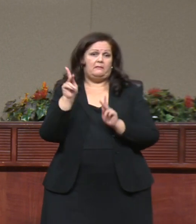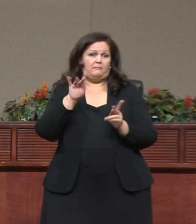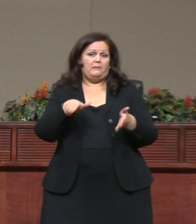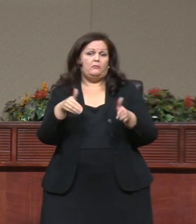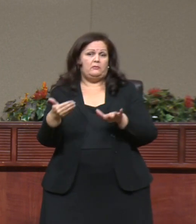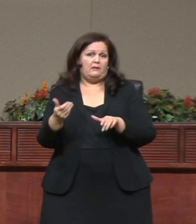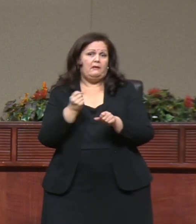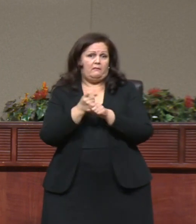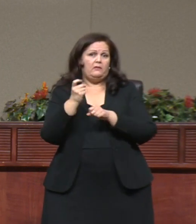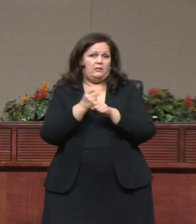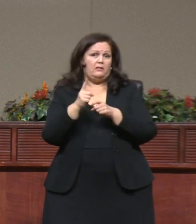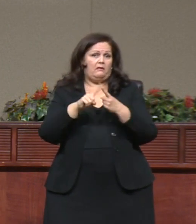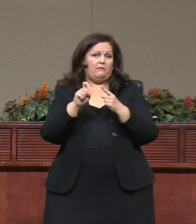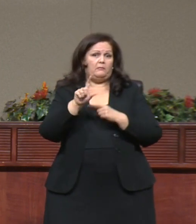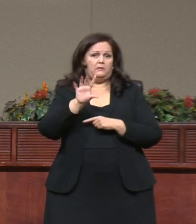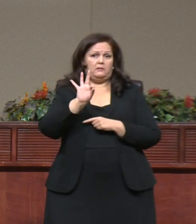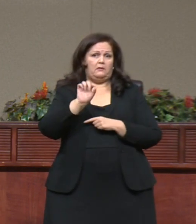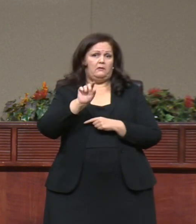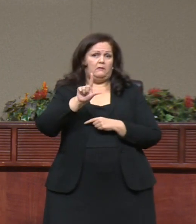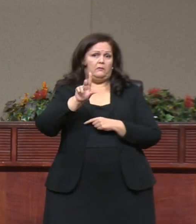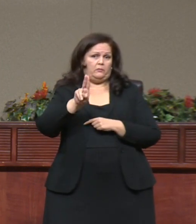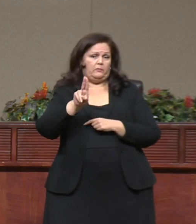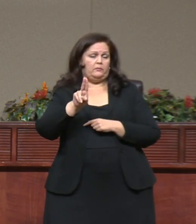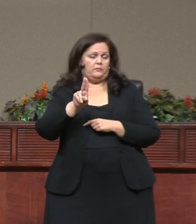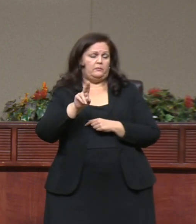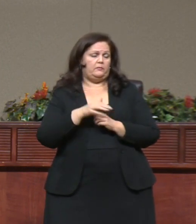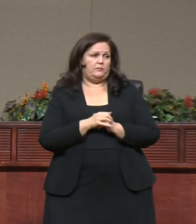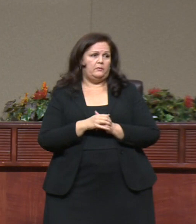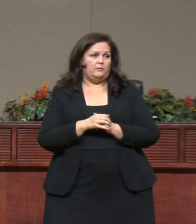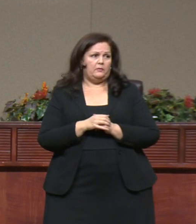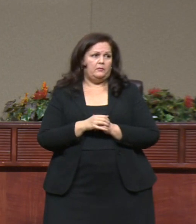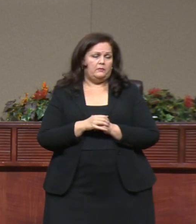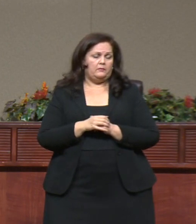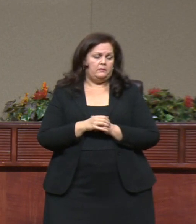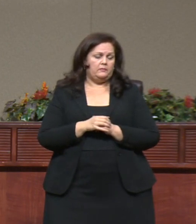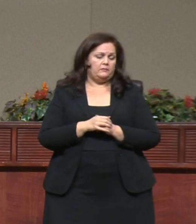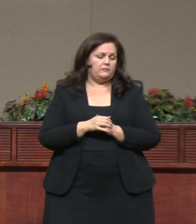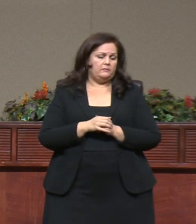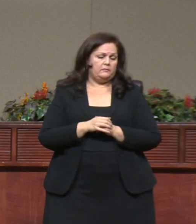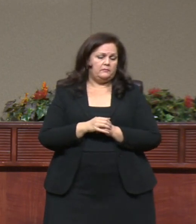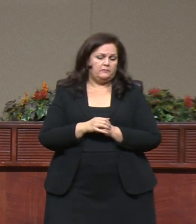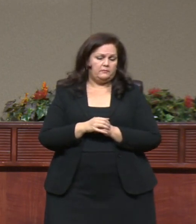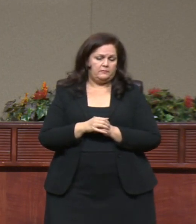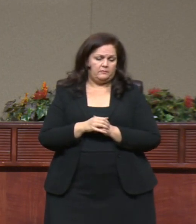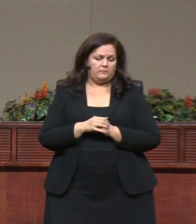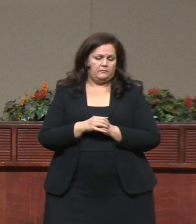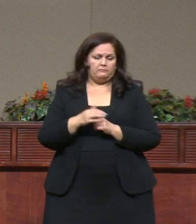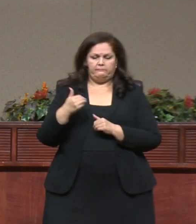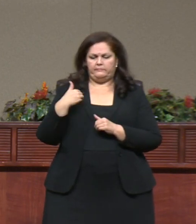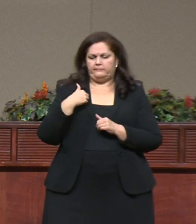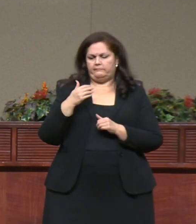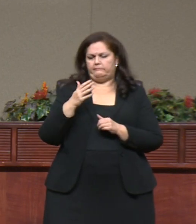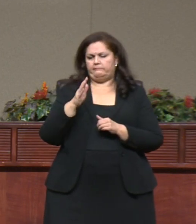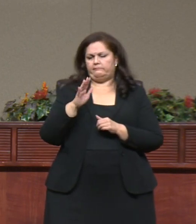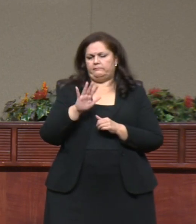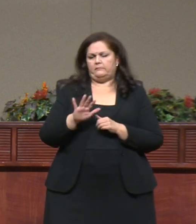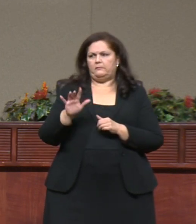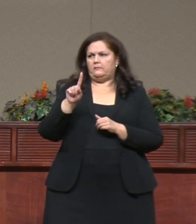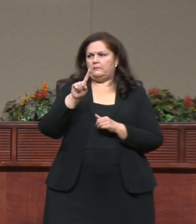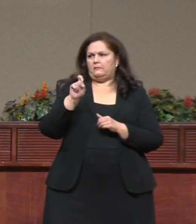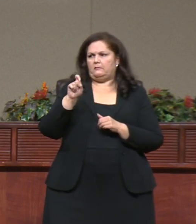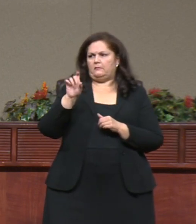every year. And we have about over 180,000